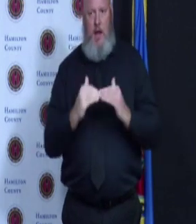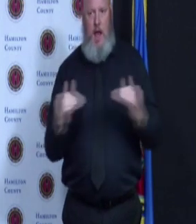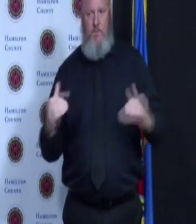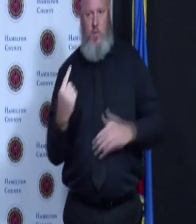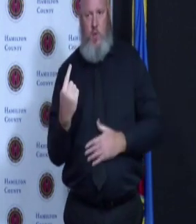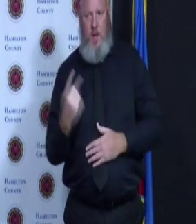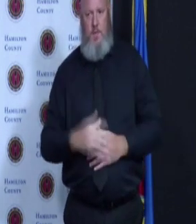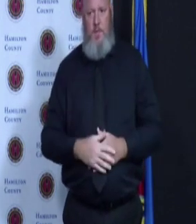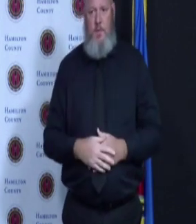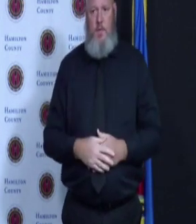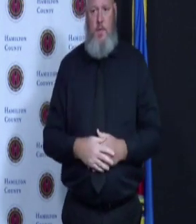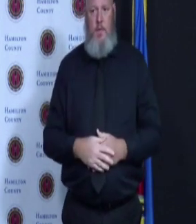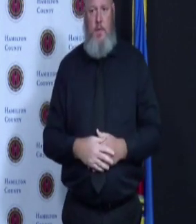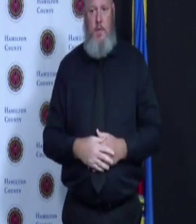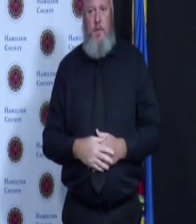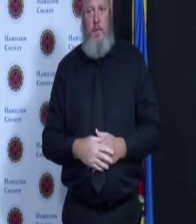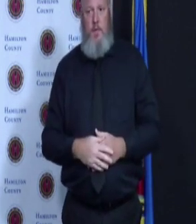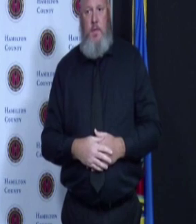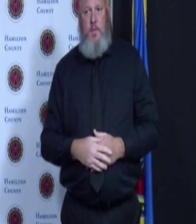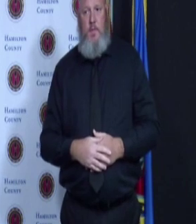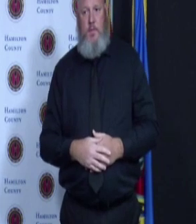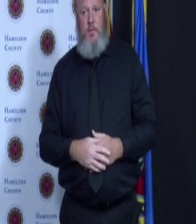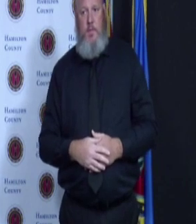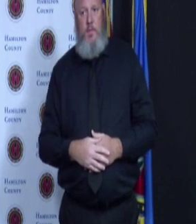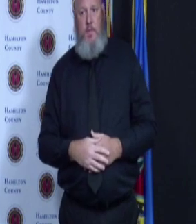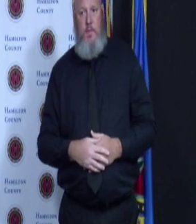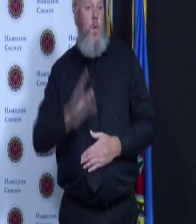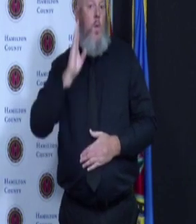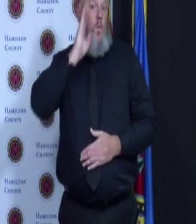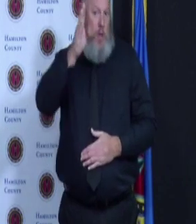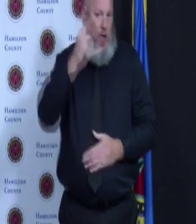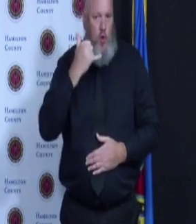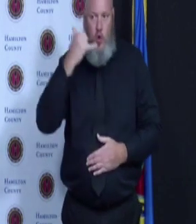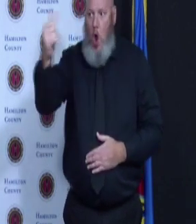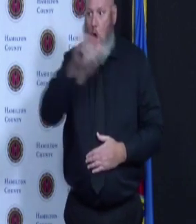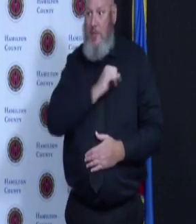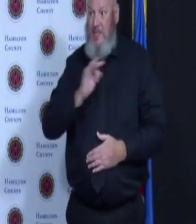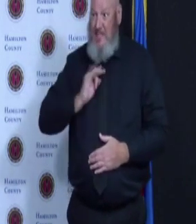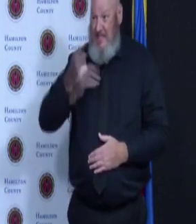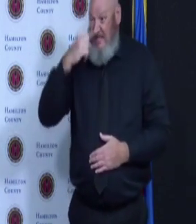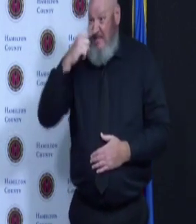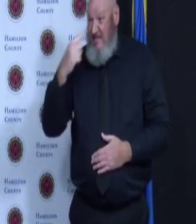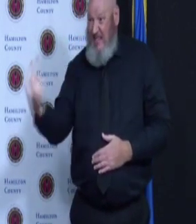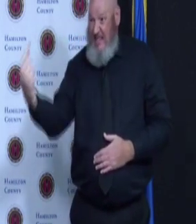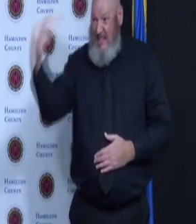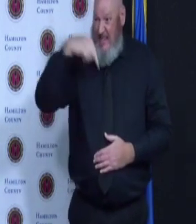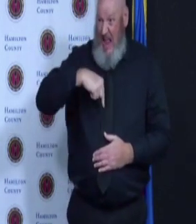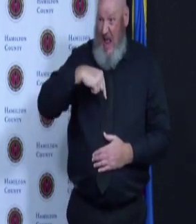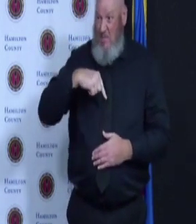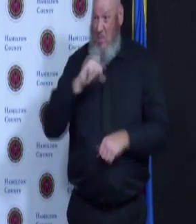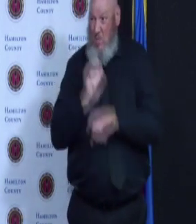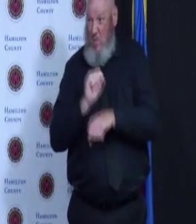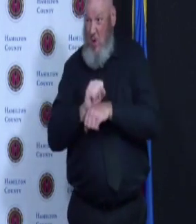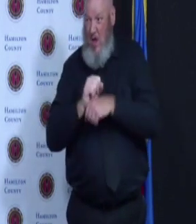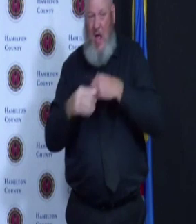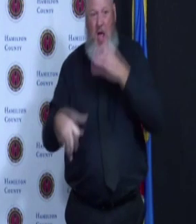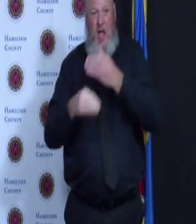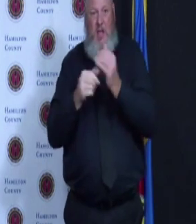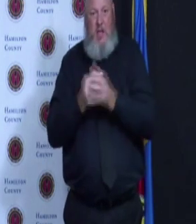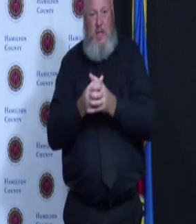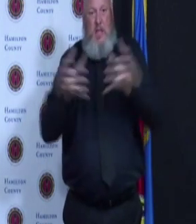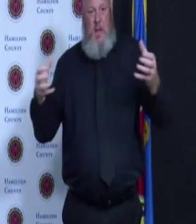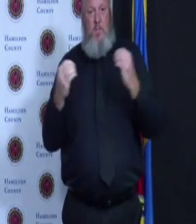in additional staff. At surge level 2, all available healthcare